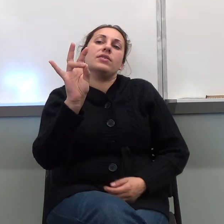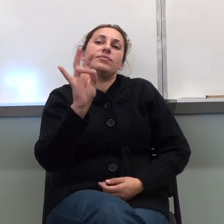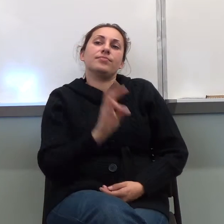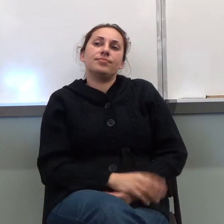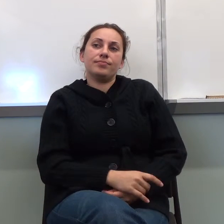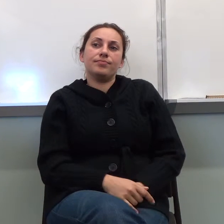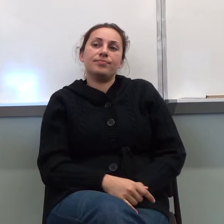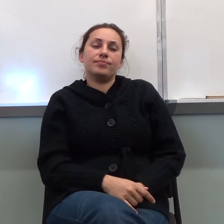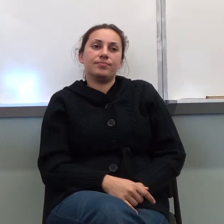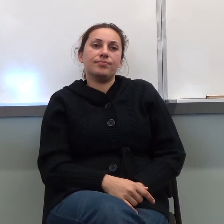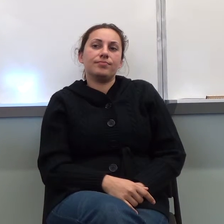Okay.